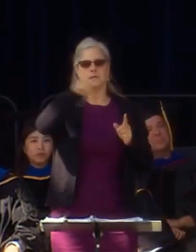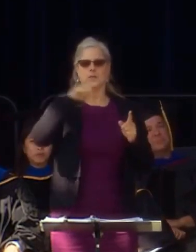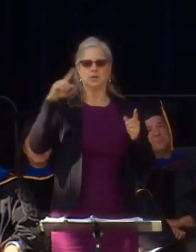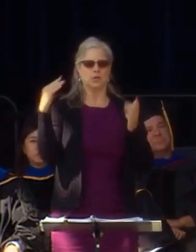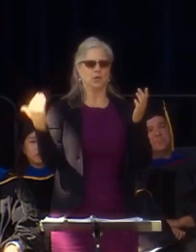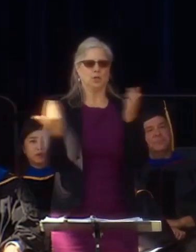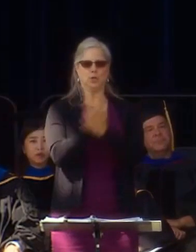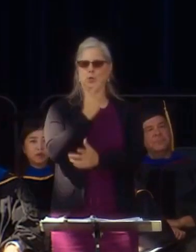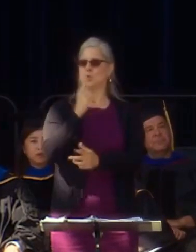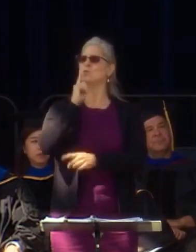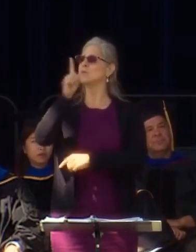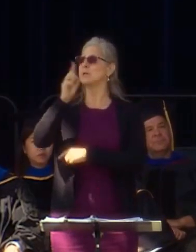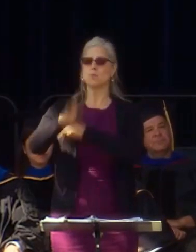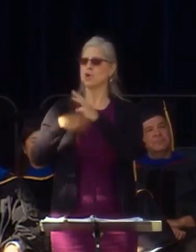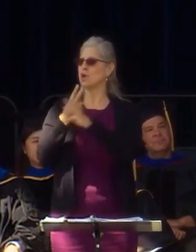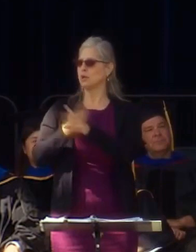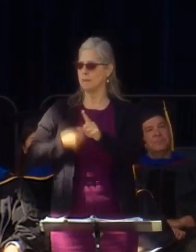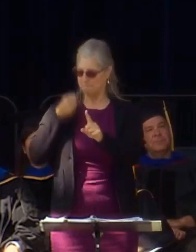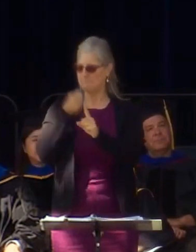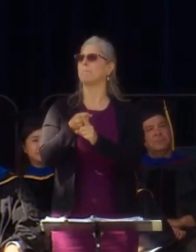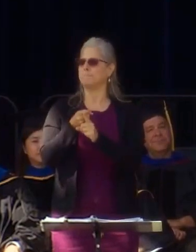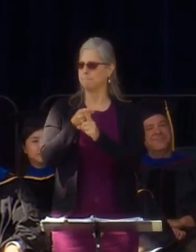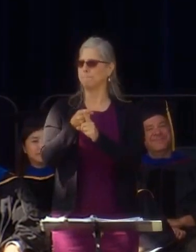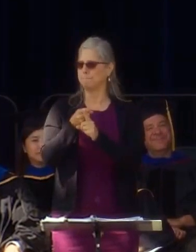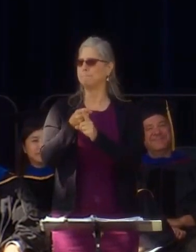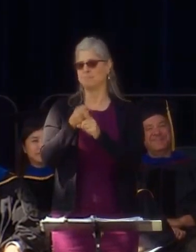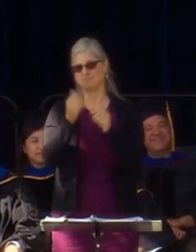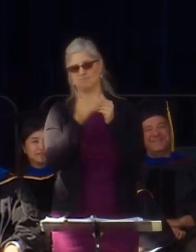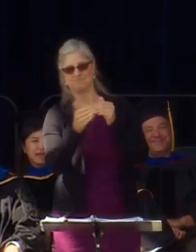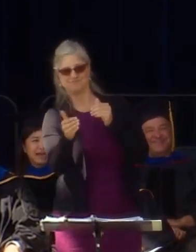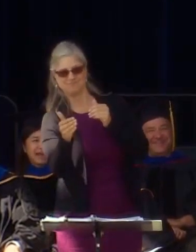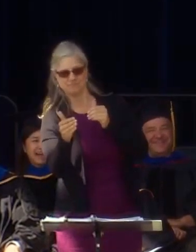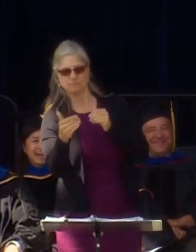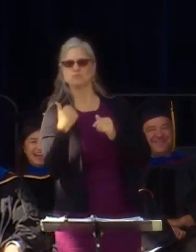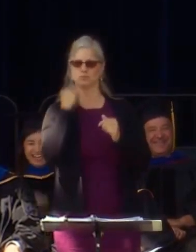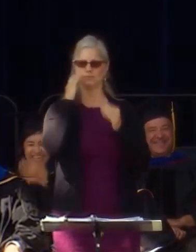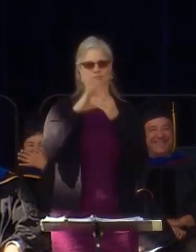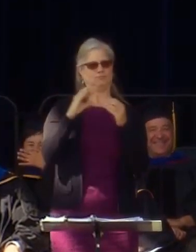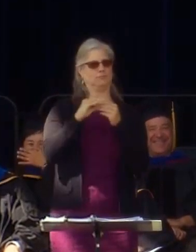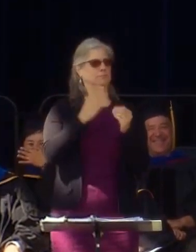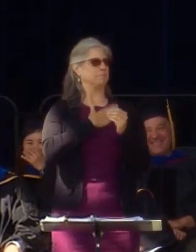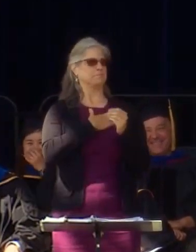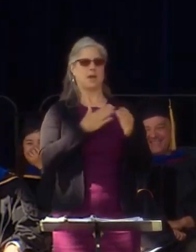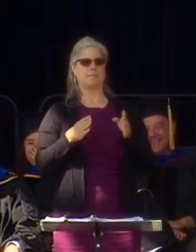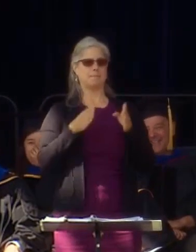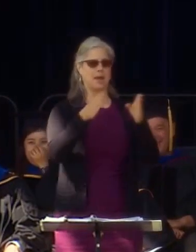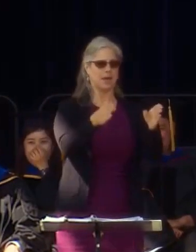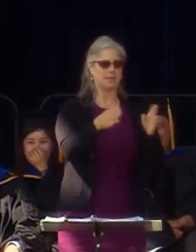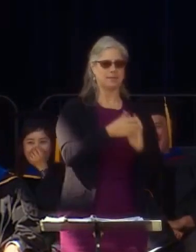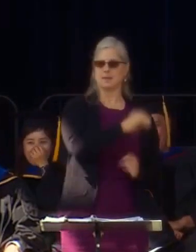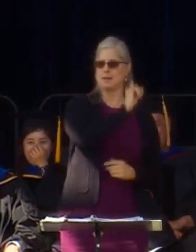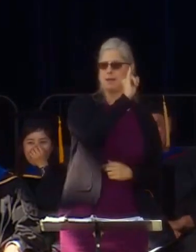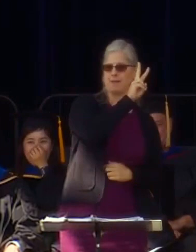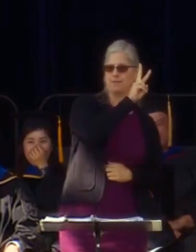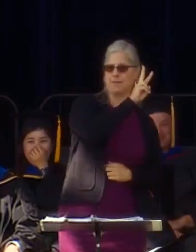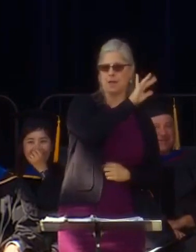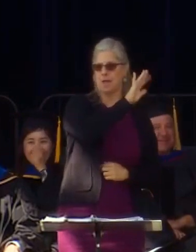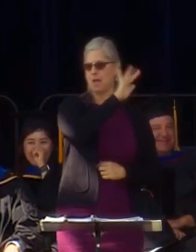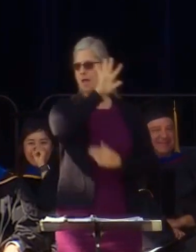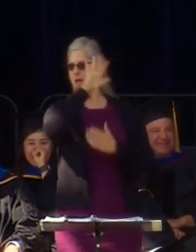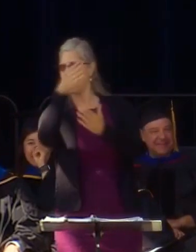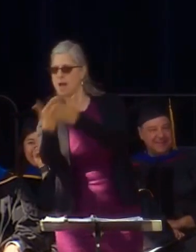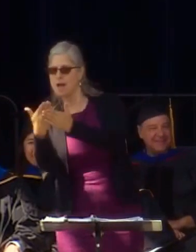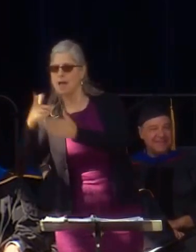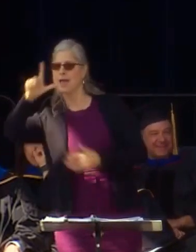new reality sets in. I'll talk about my own path from Isla Vista to the